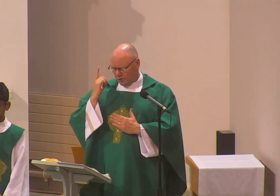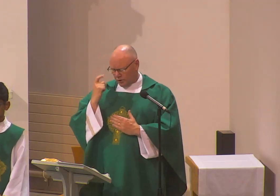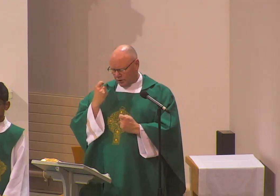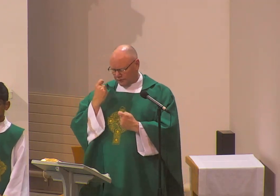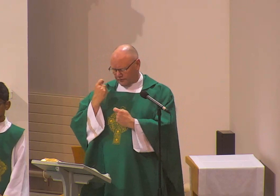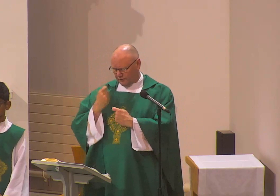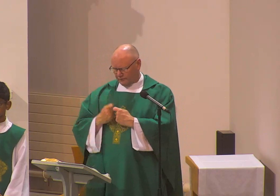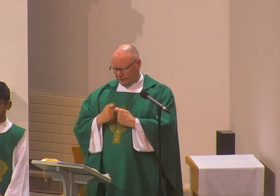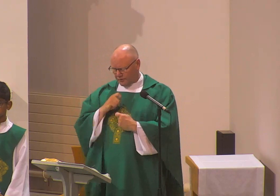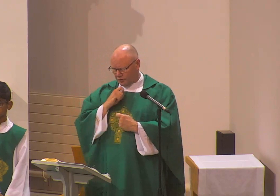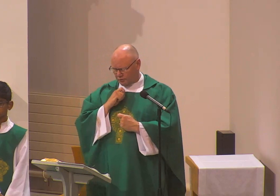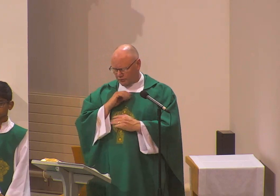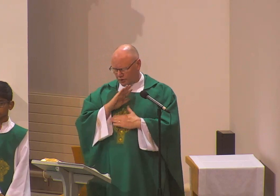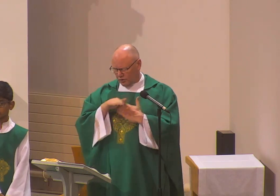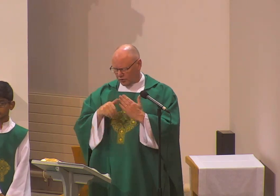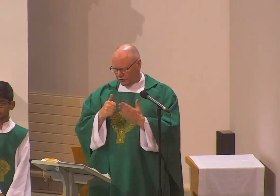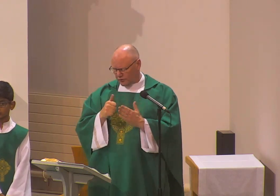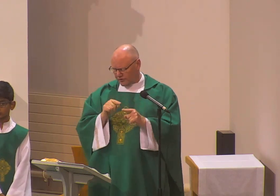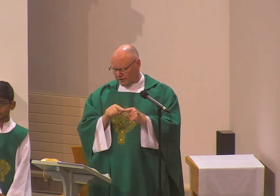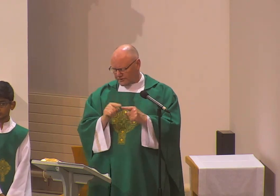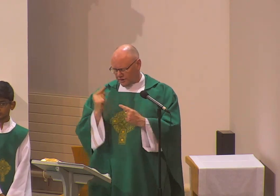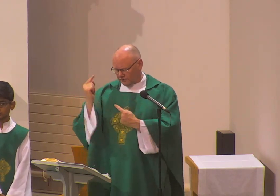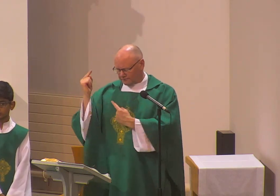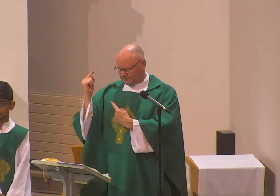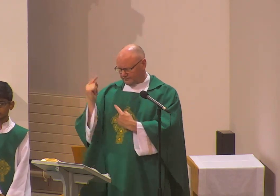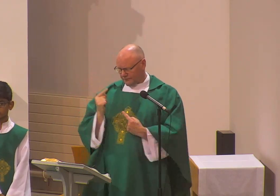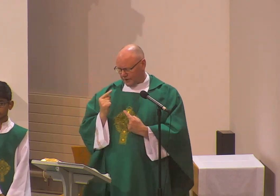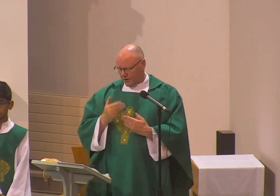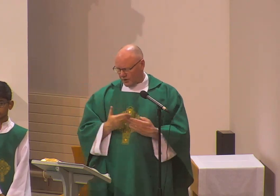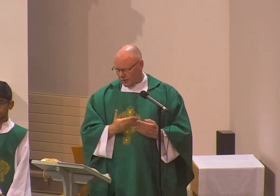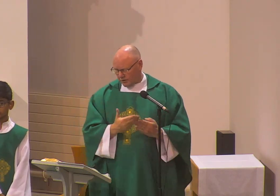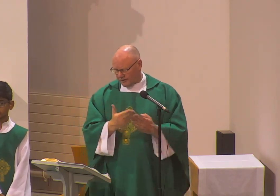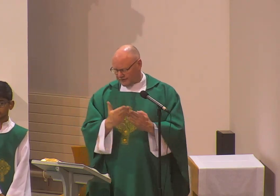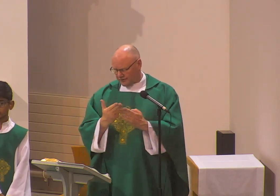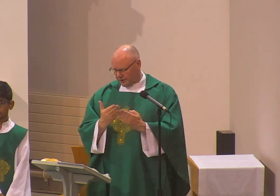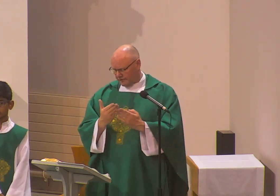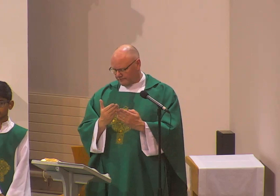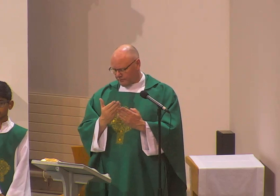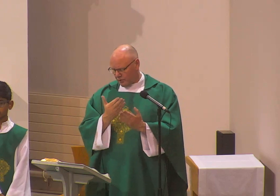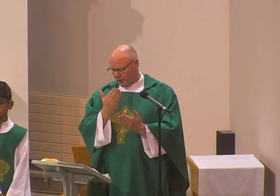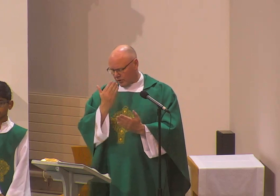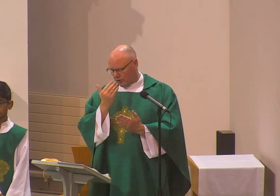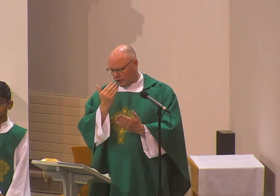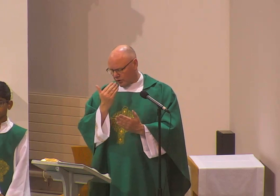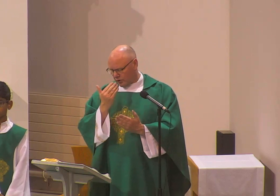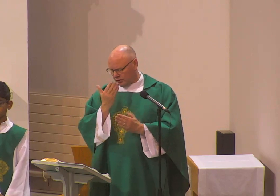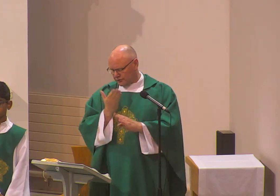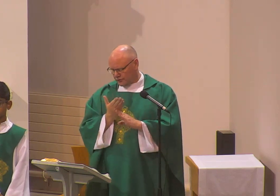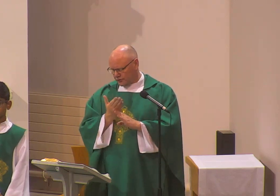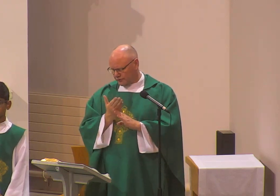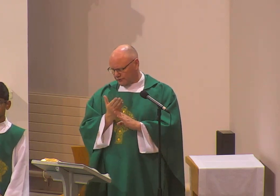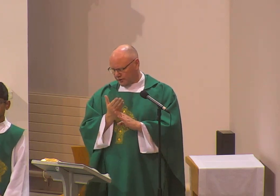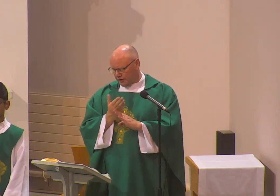O God, from whom all good things come, grant that we, who call on